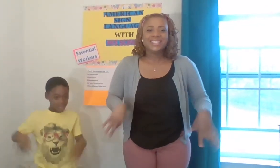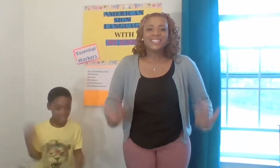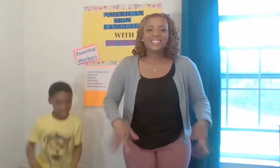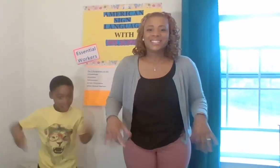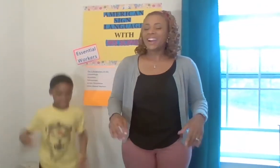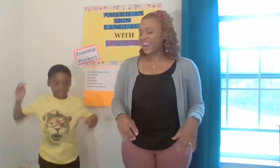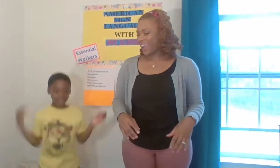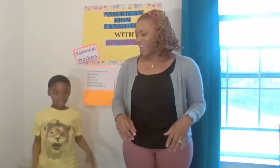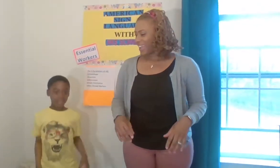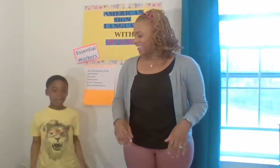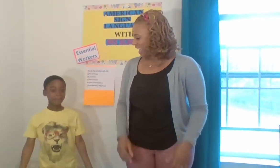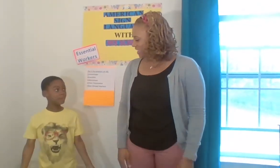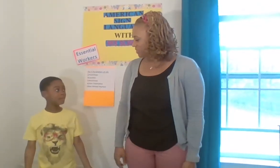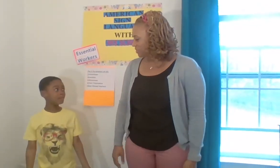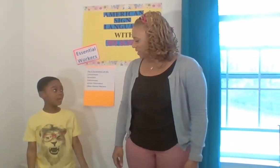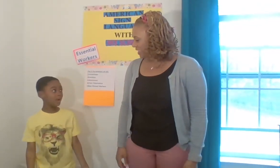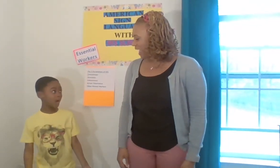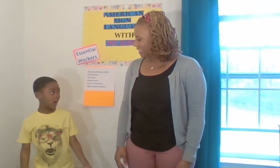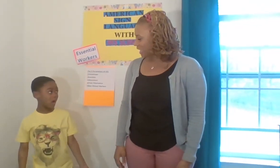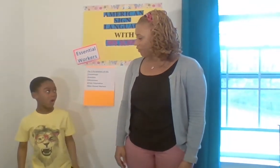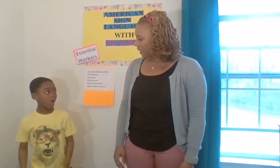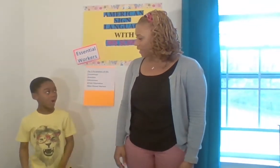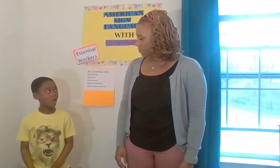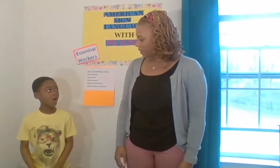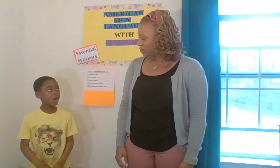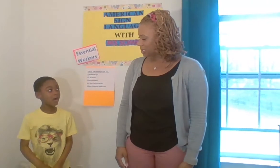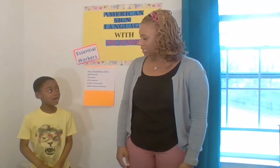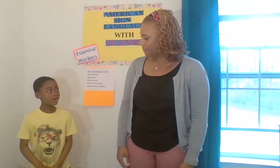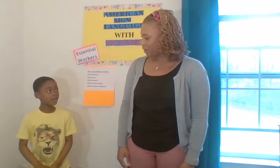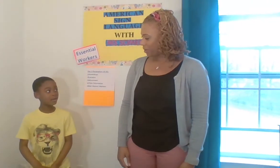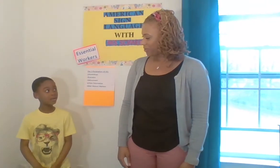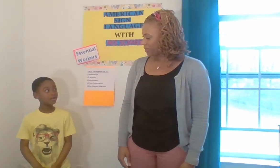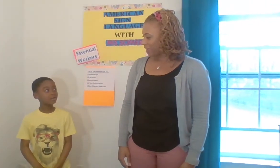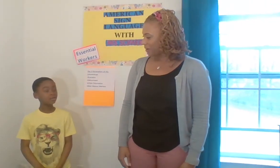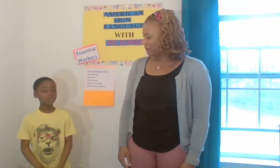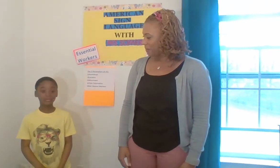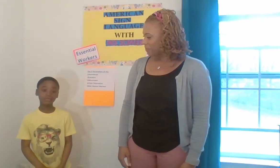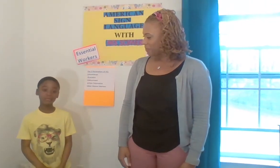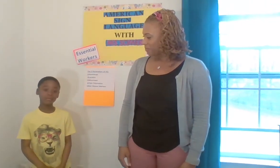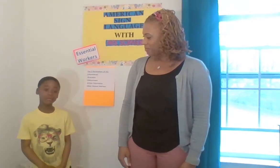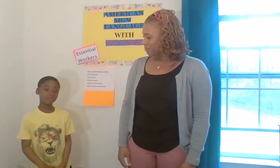hands. All right. Thank you, Jordan. I think everybody's pretty loosened up now. What do you think?